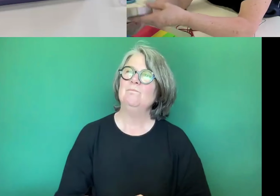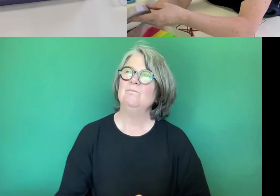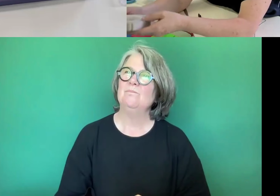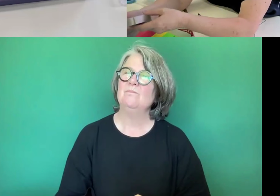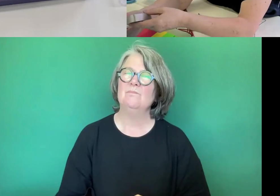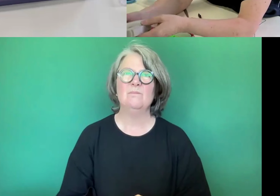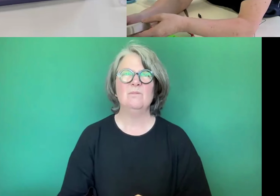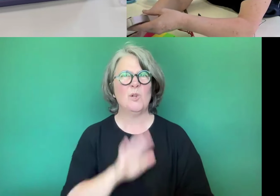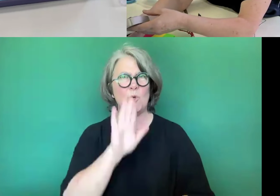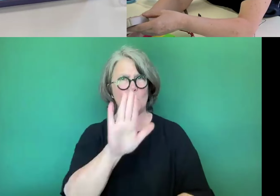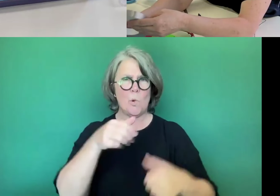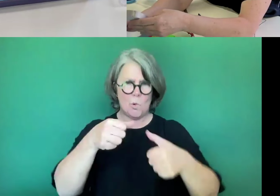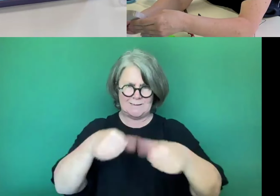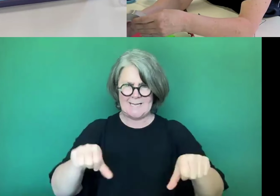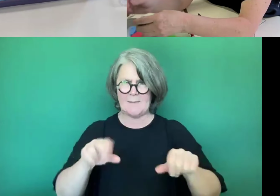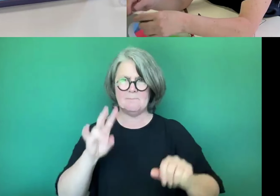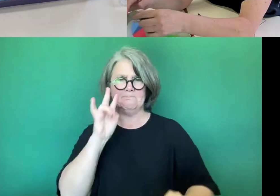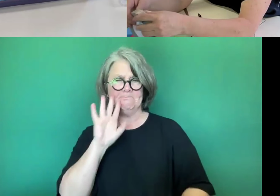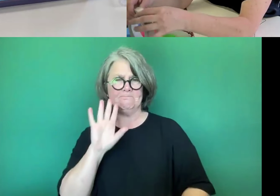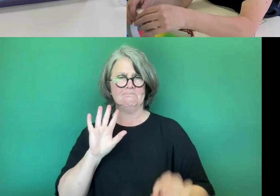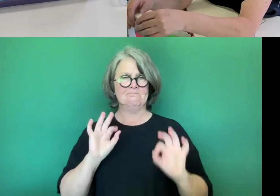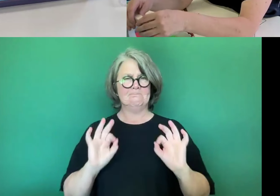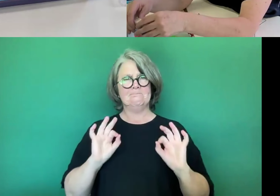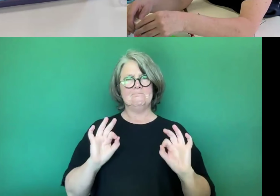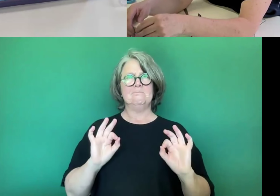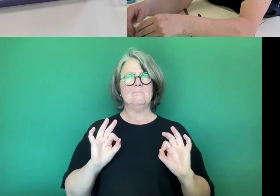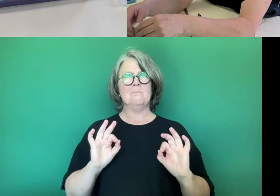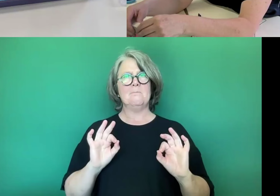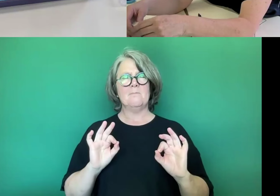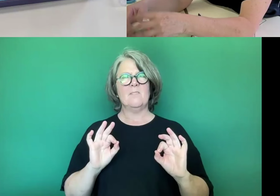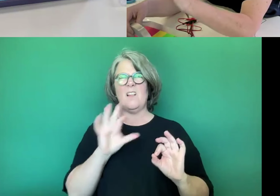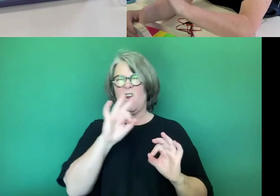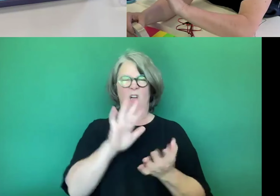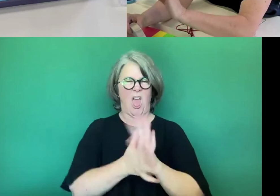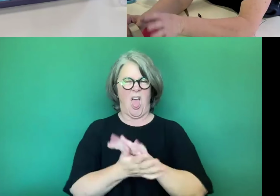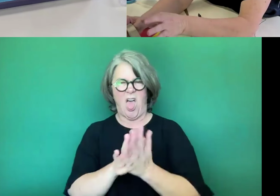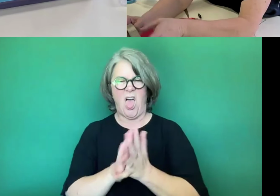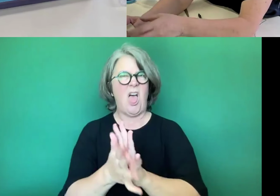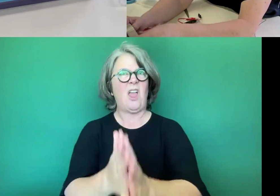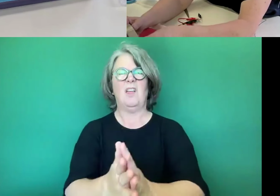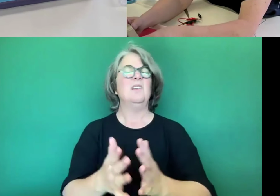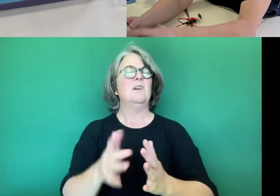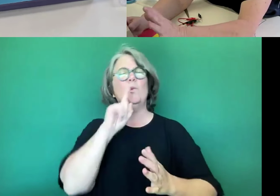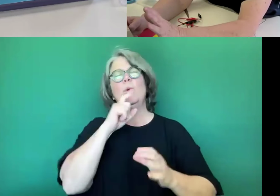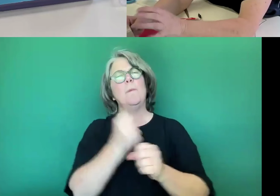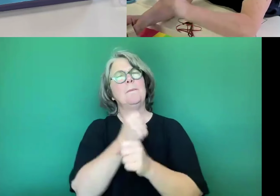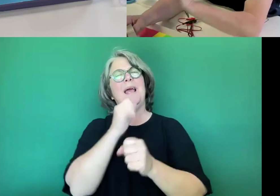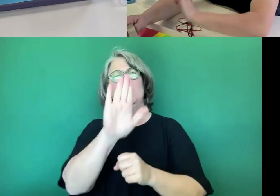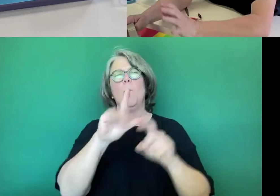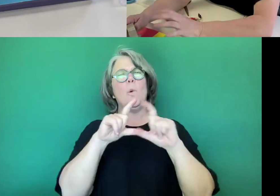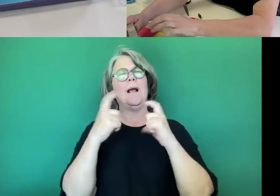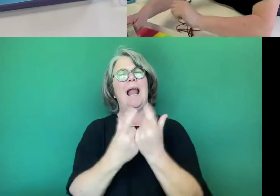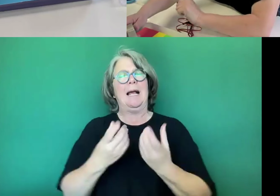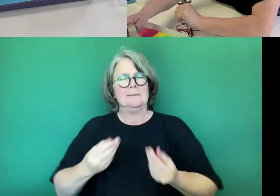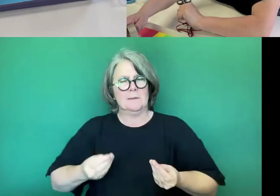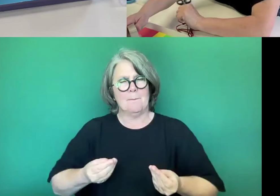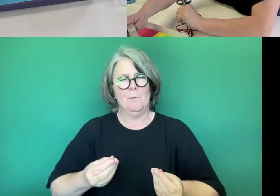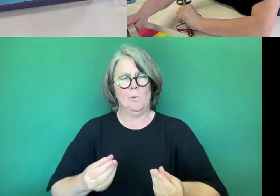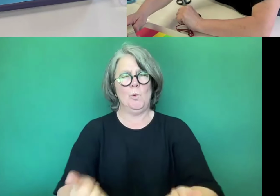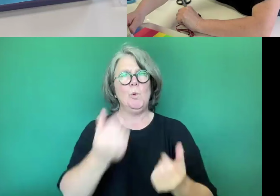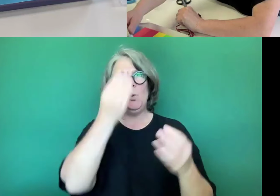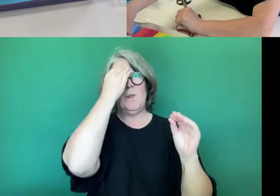neat tape that you doesn't get tangled and stuff, and that you can restart really easily is going to make your classes just so much smoother, and your making